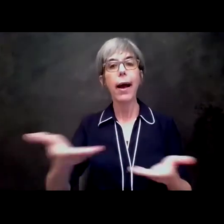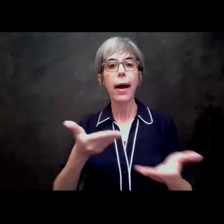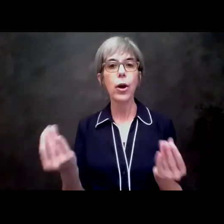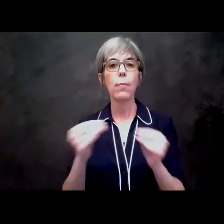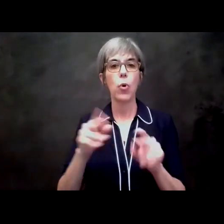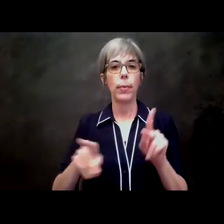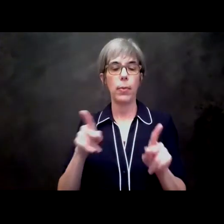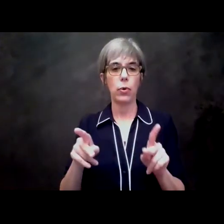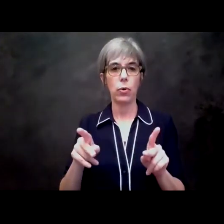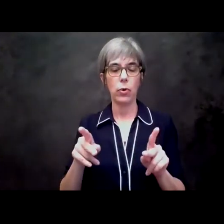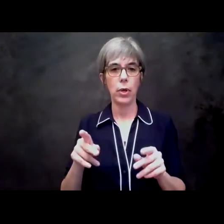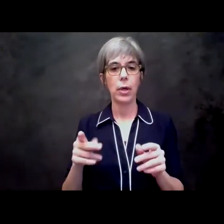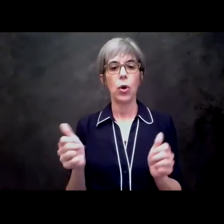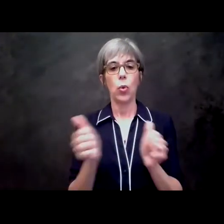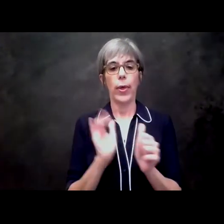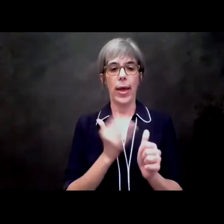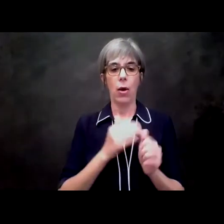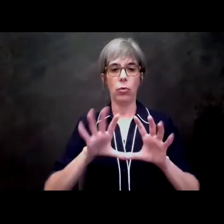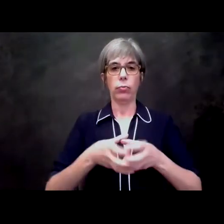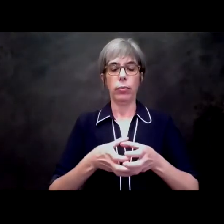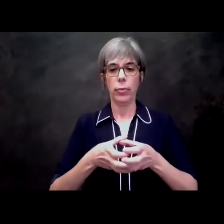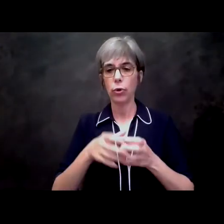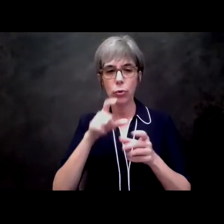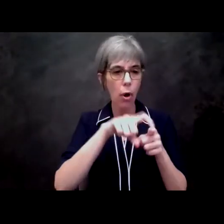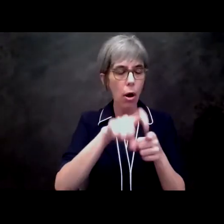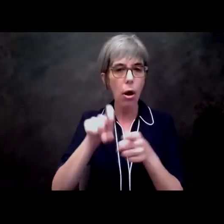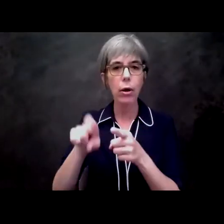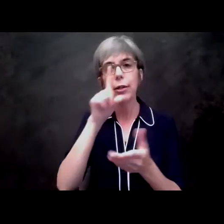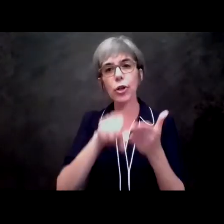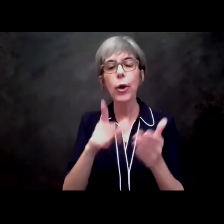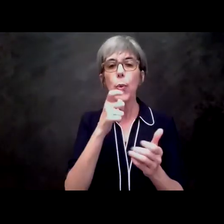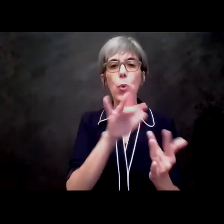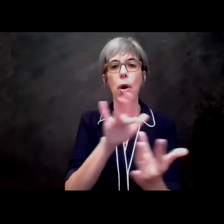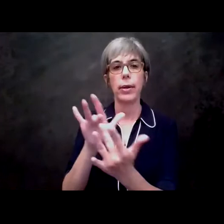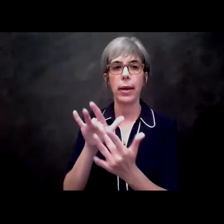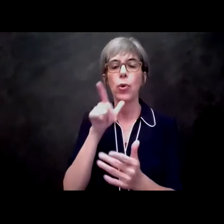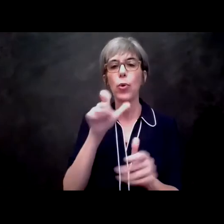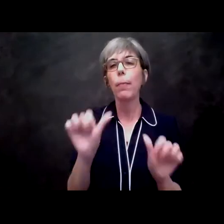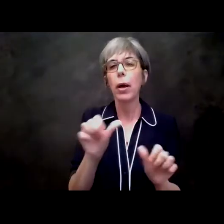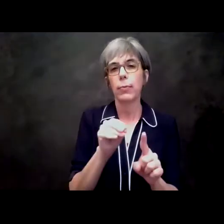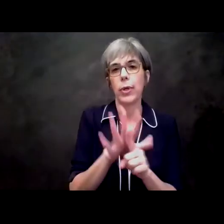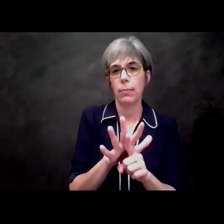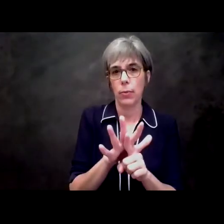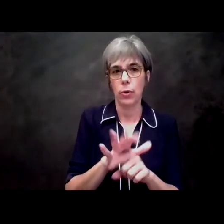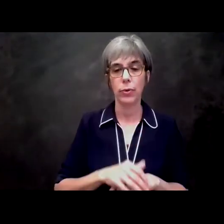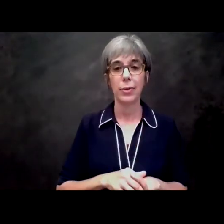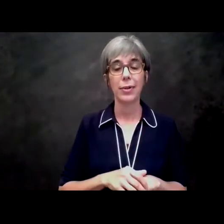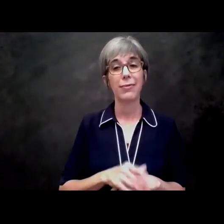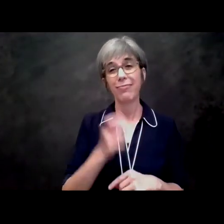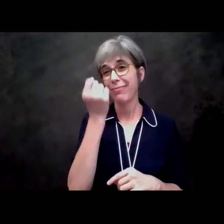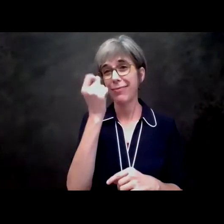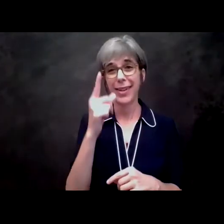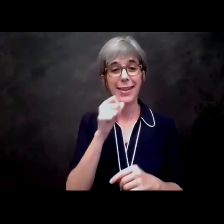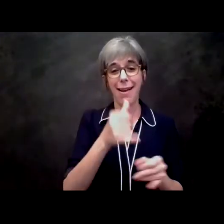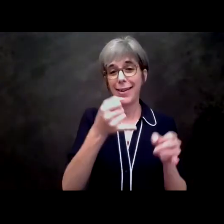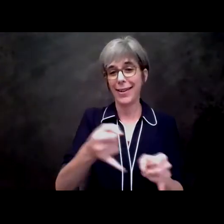existing public health officials identify people who've been exposed to the virus. We're all in this together. It's